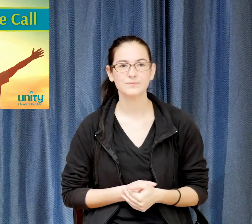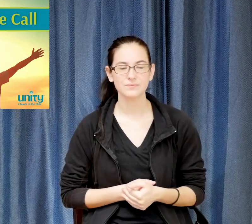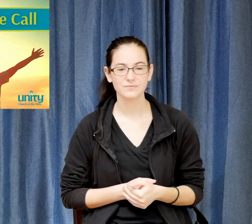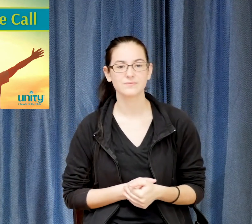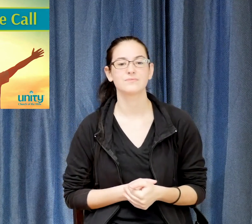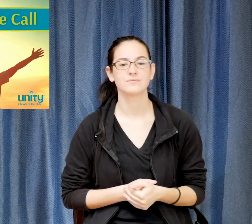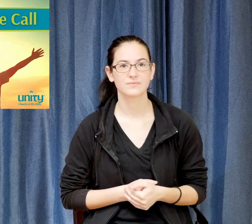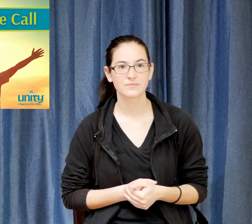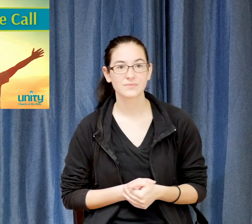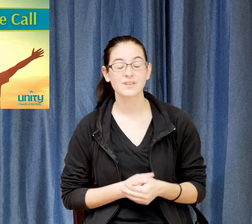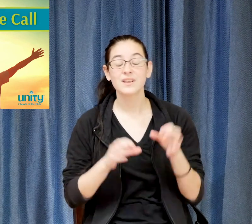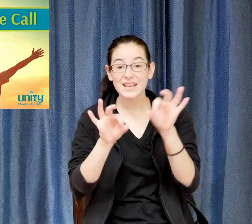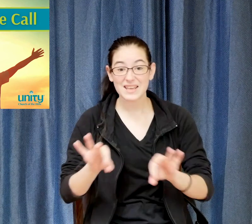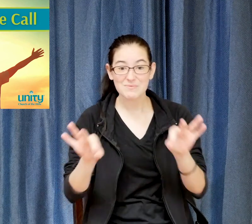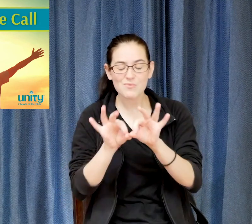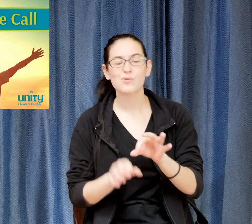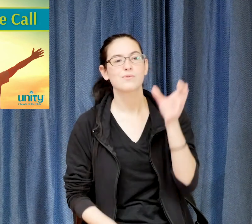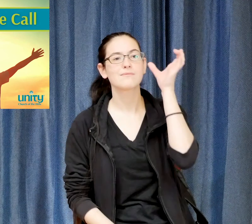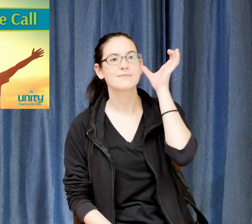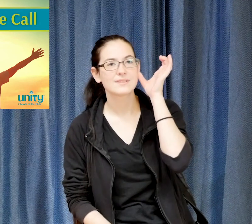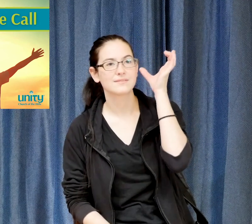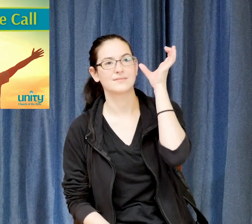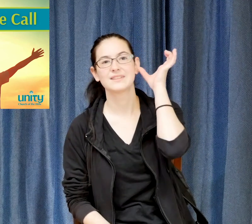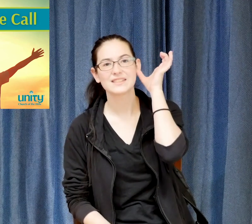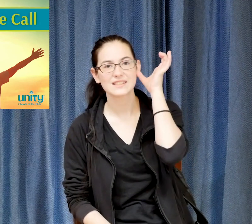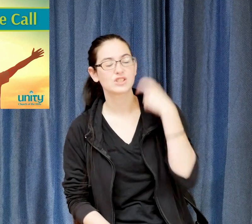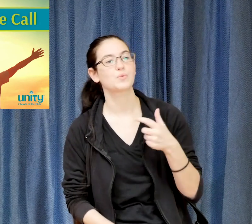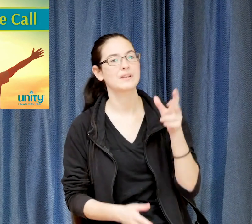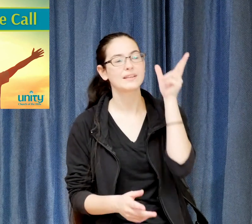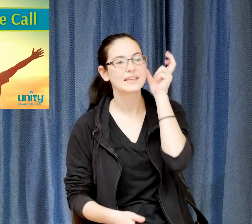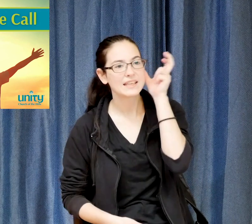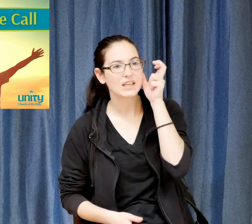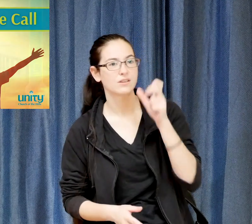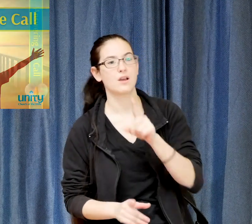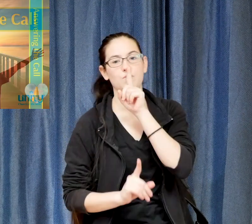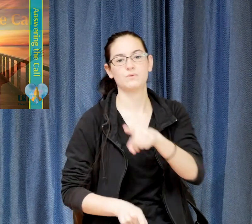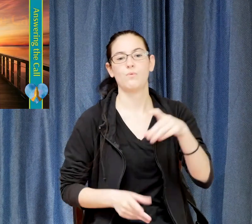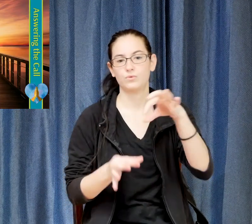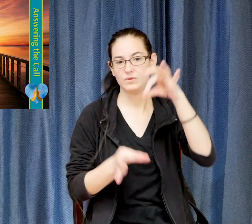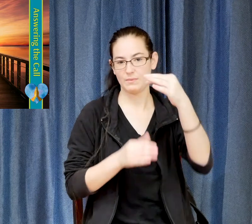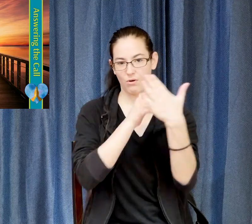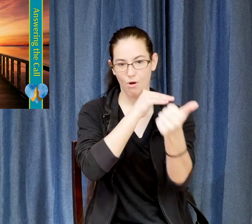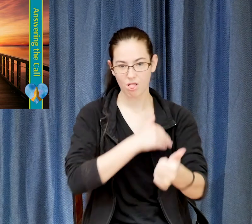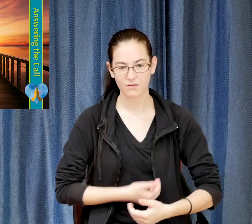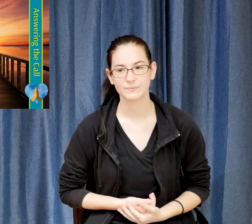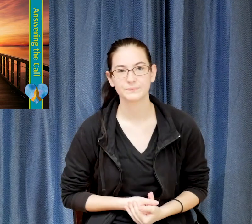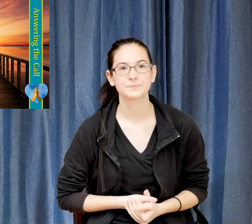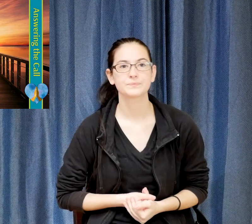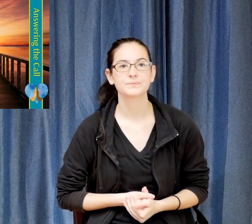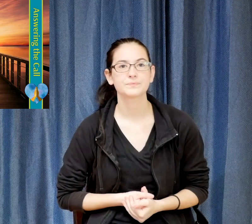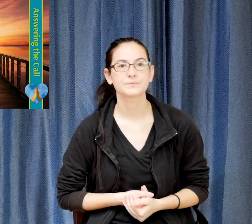are listening so that we can hear and then answer the call from Spirit. And this idea